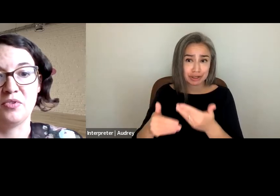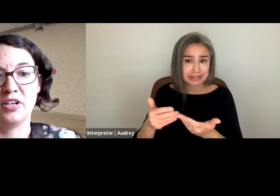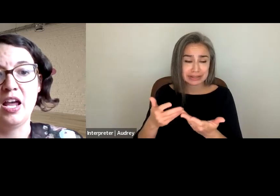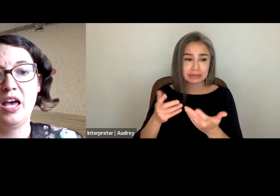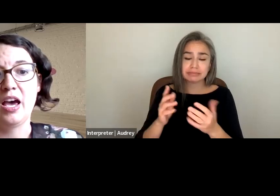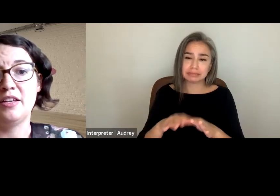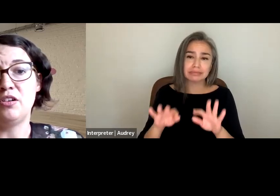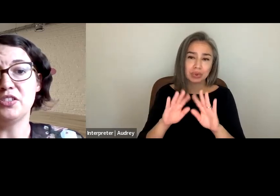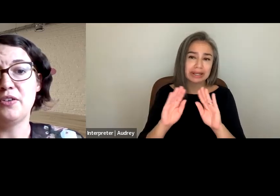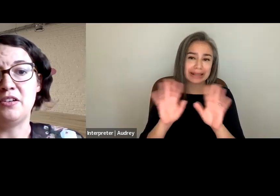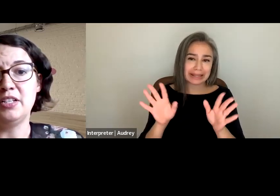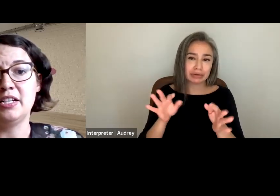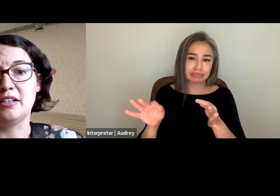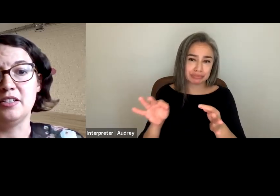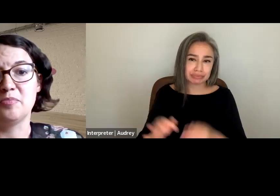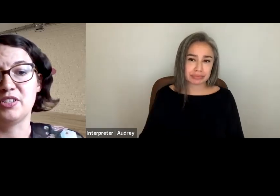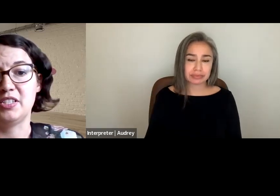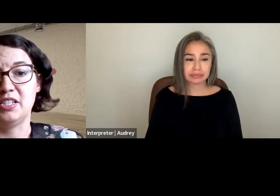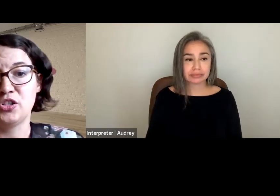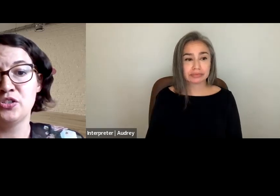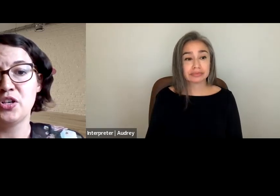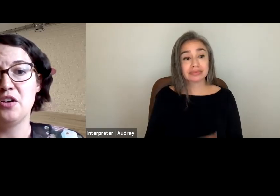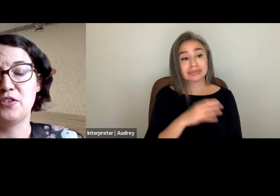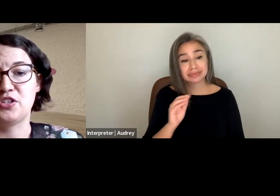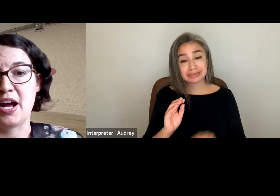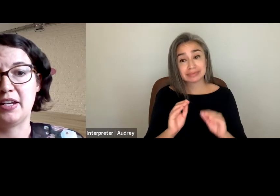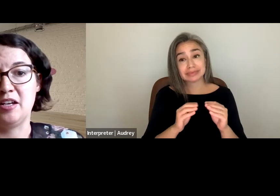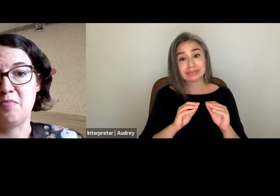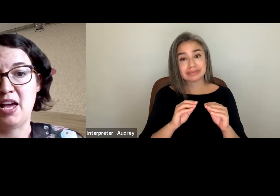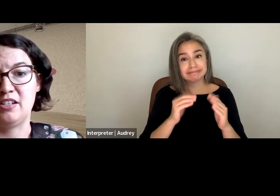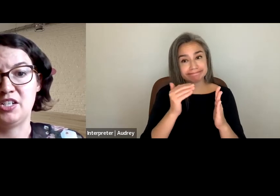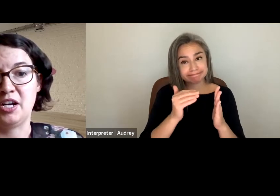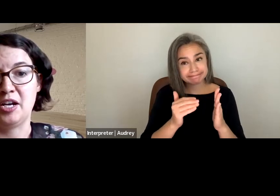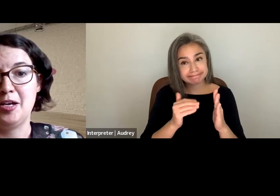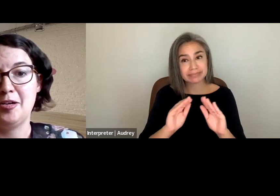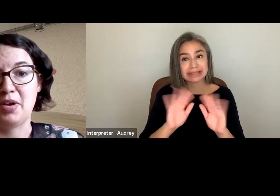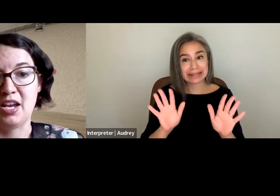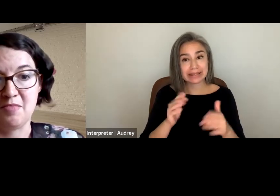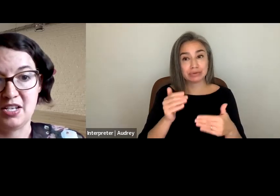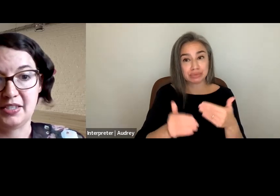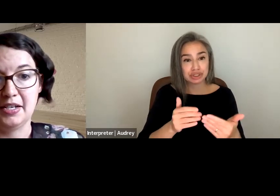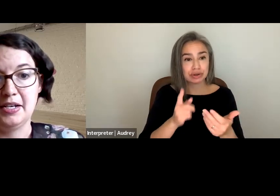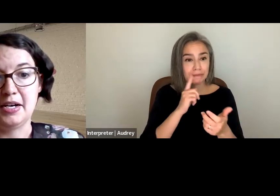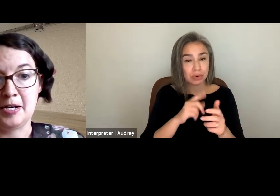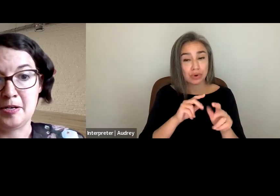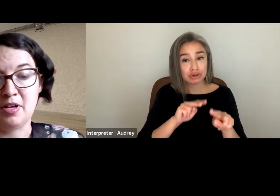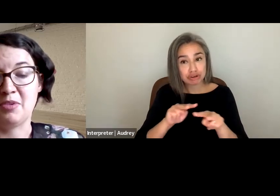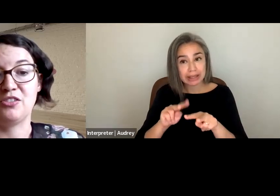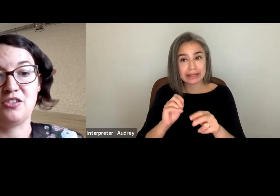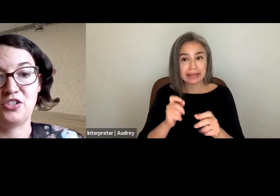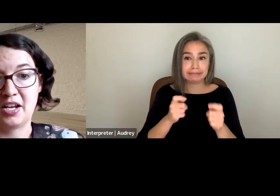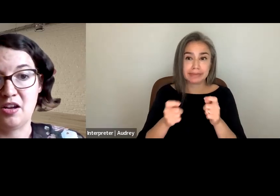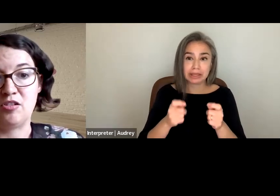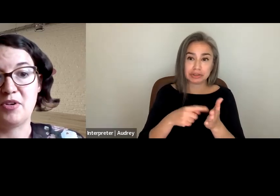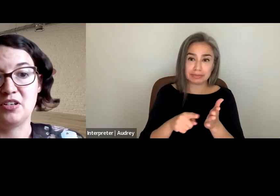very important. And then also outline clear procedures for tracking and managing payments. Make